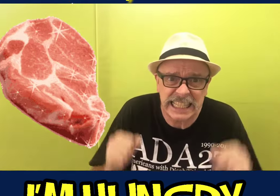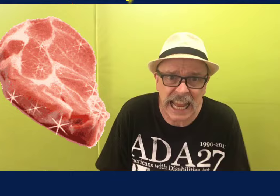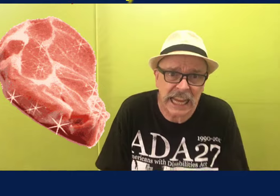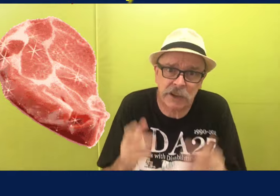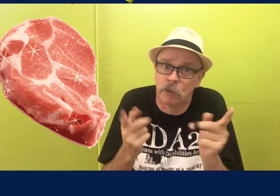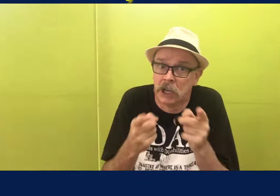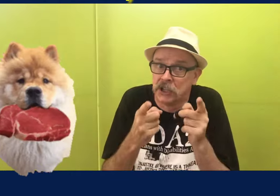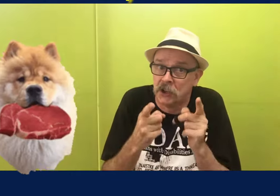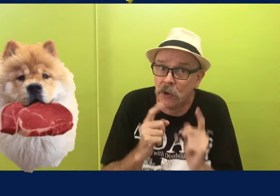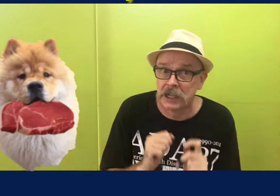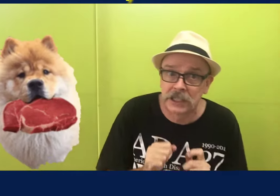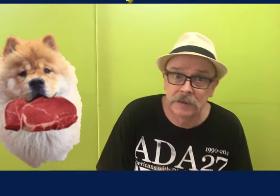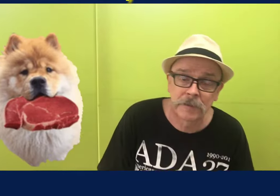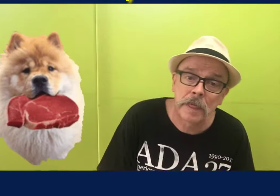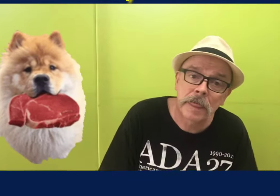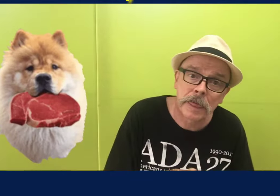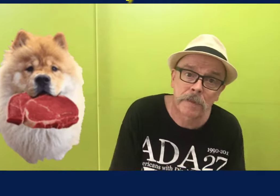Steak. What do you want?